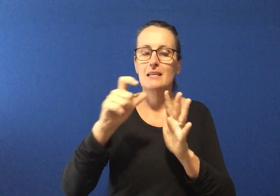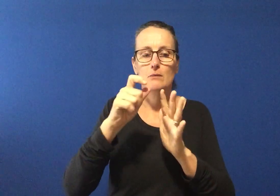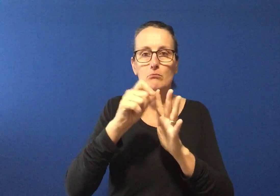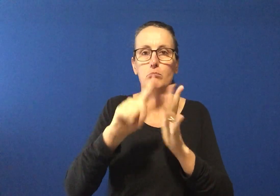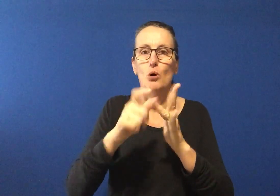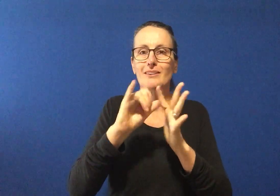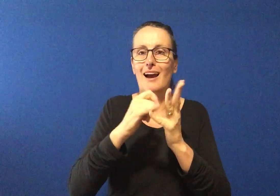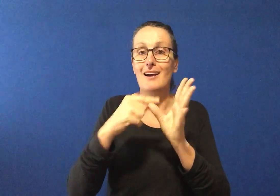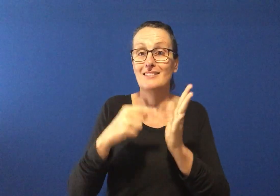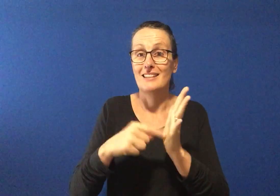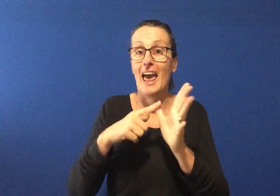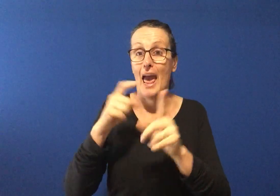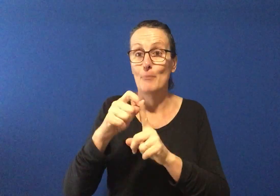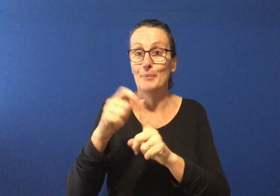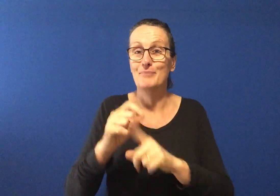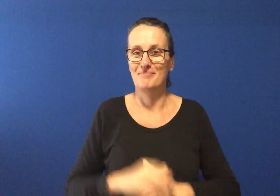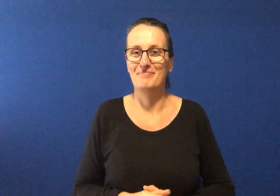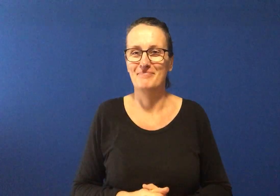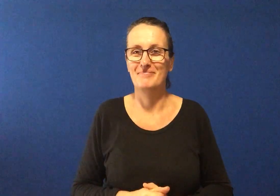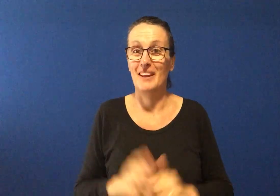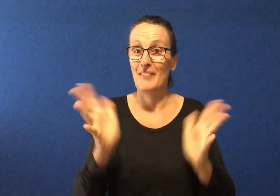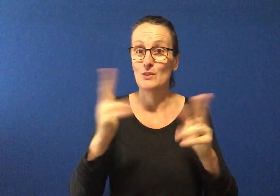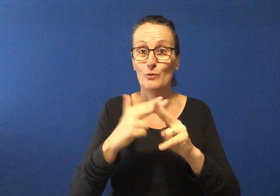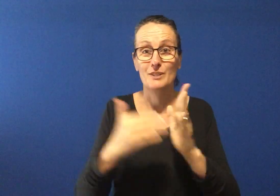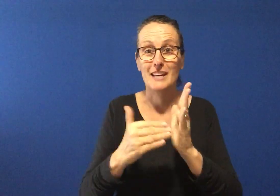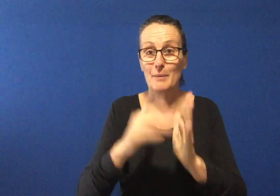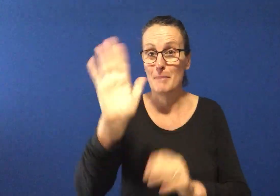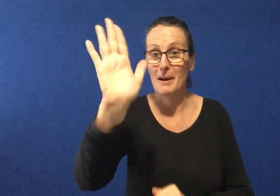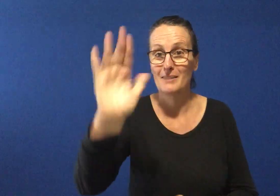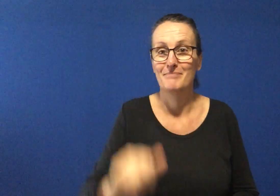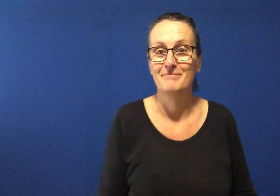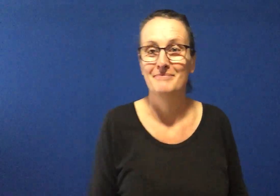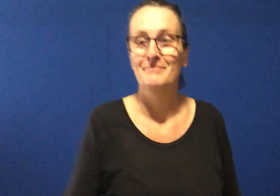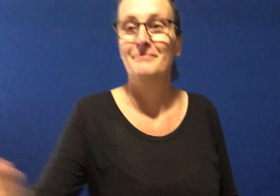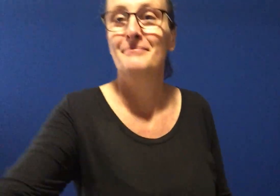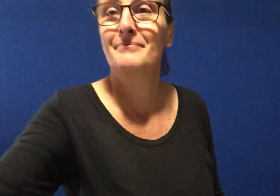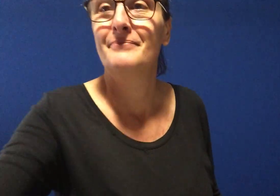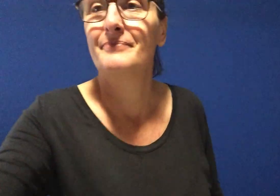just like this show. Just like this show. Keep your questions coming in. Go to abc.net.au/corona.